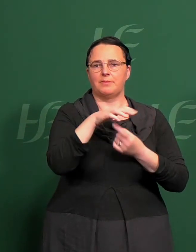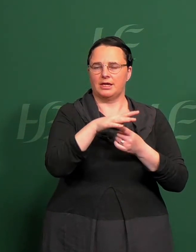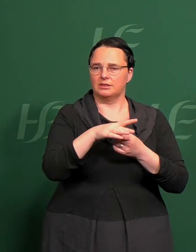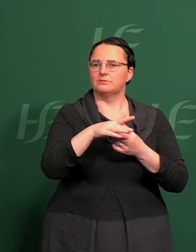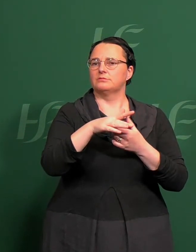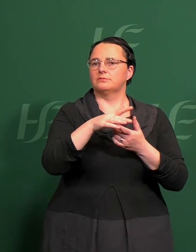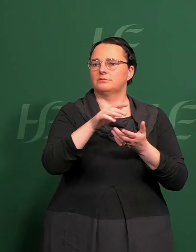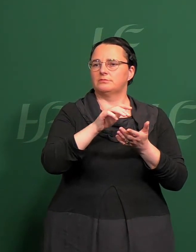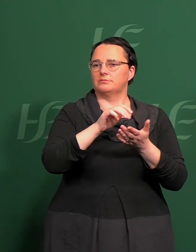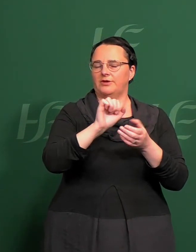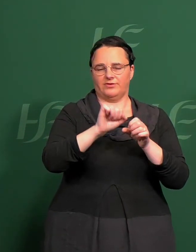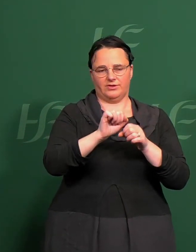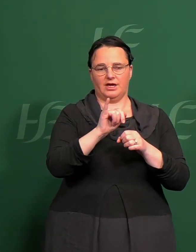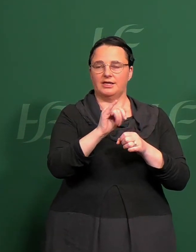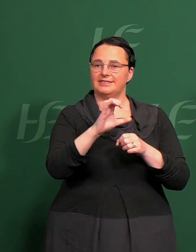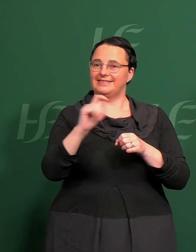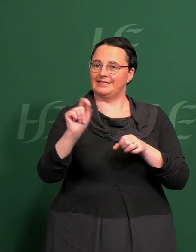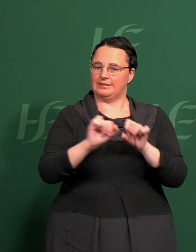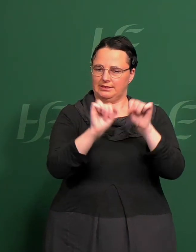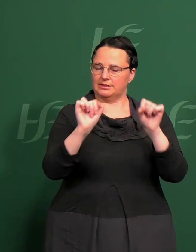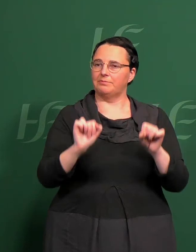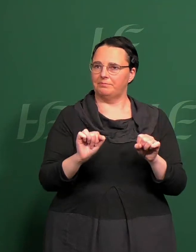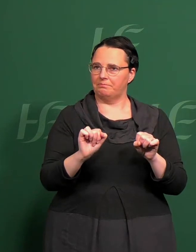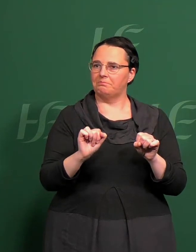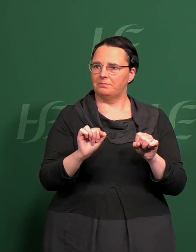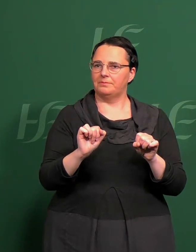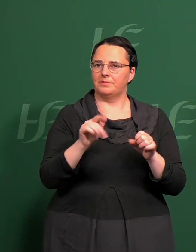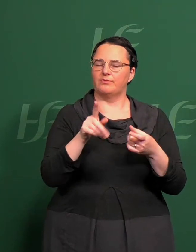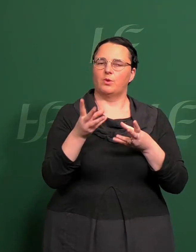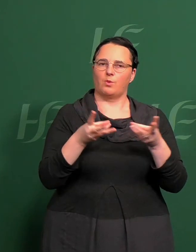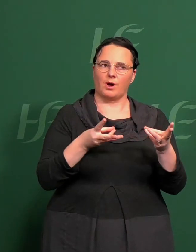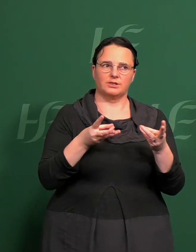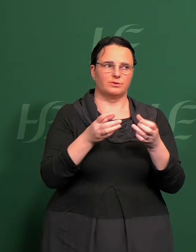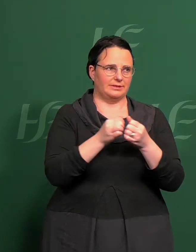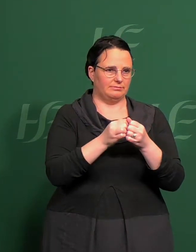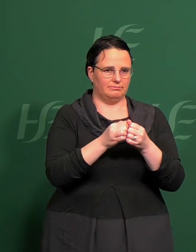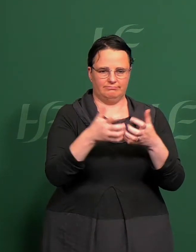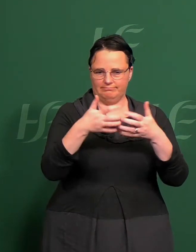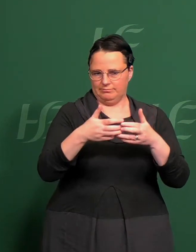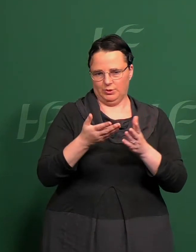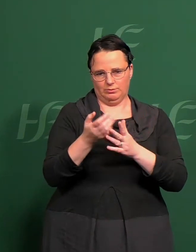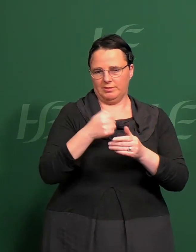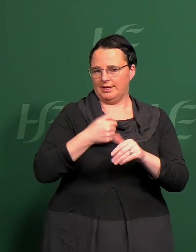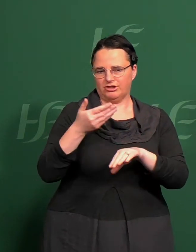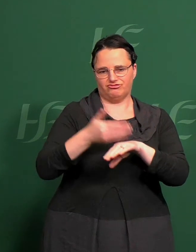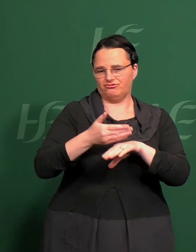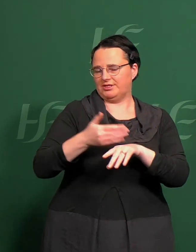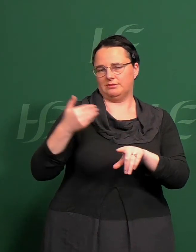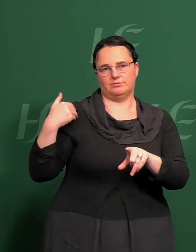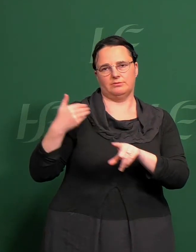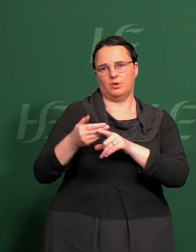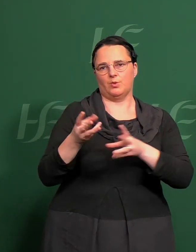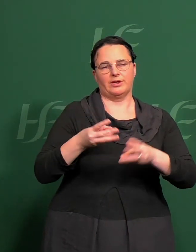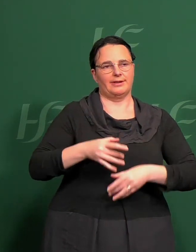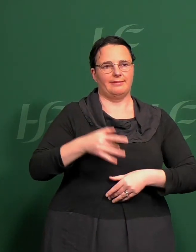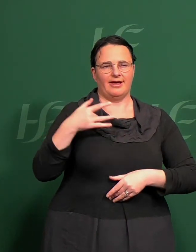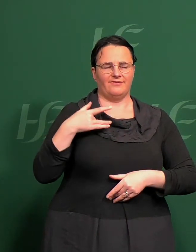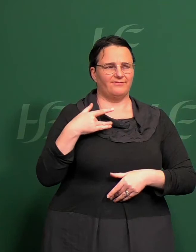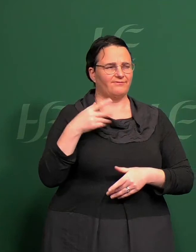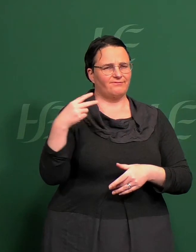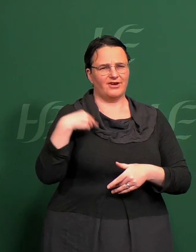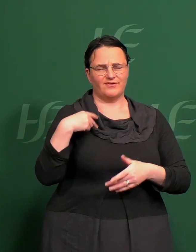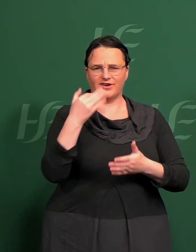of an ICT system, and having worked with technology for a lot of my career, very few